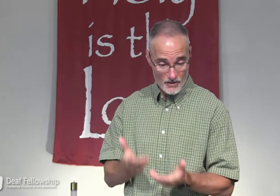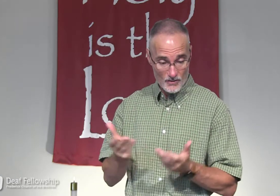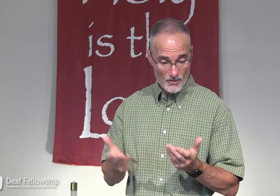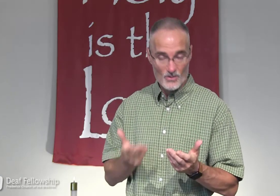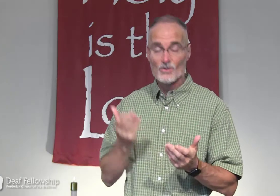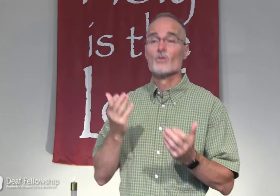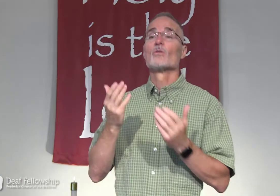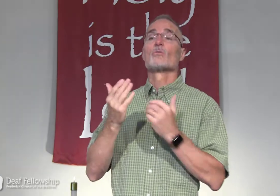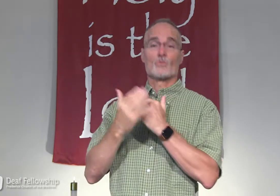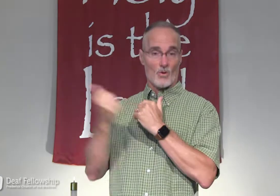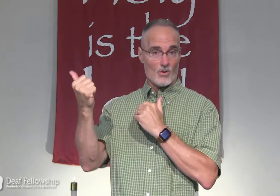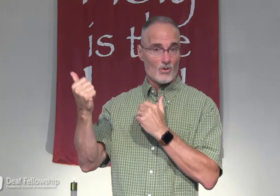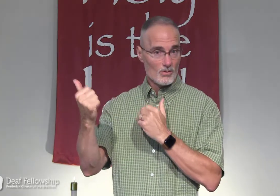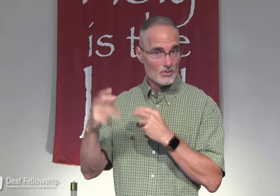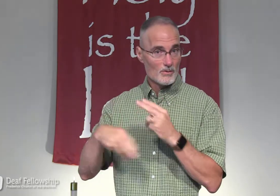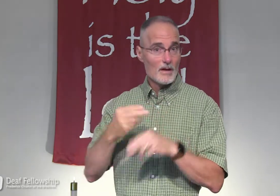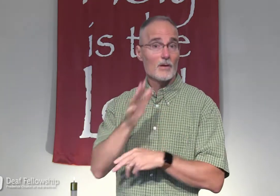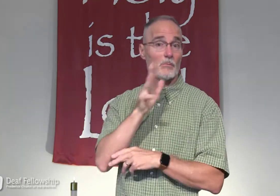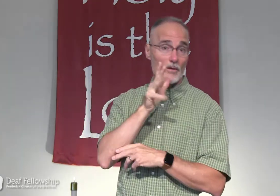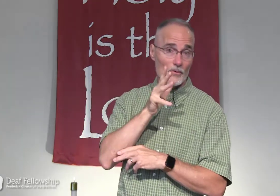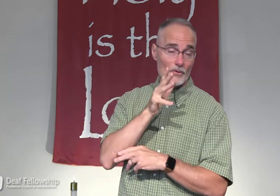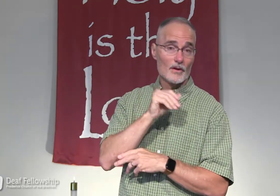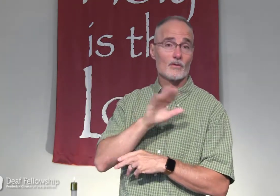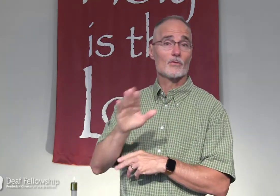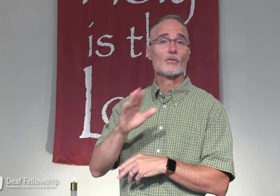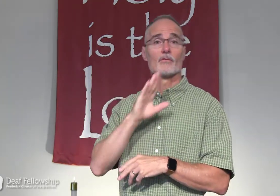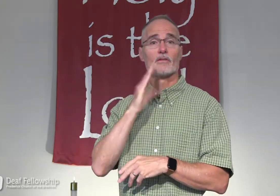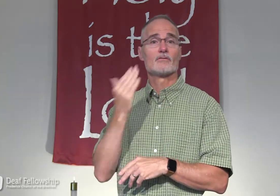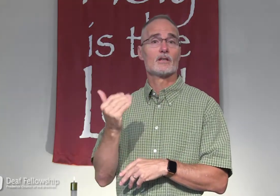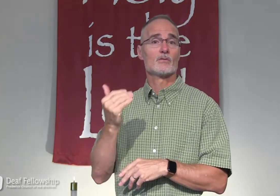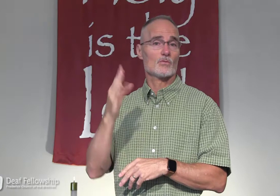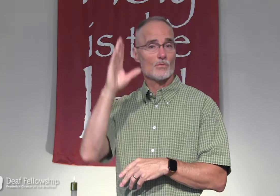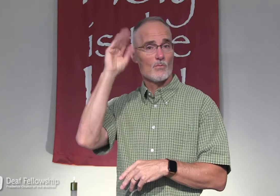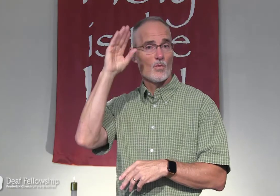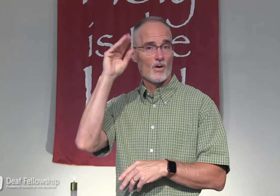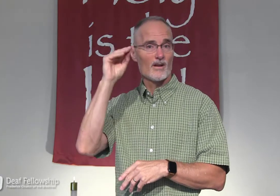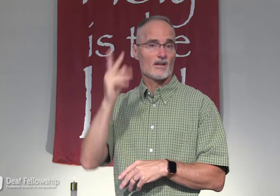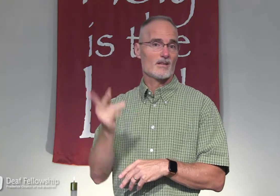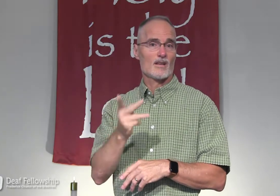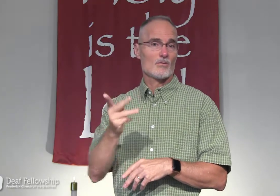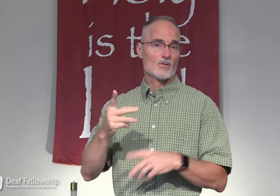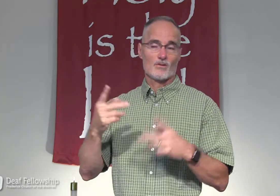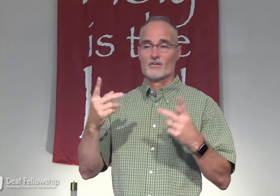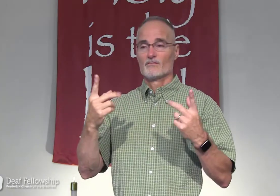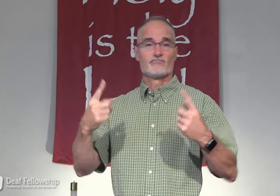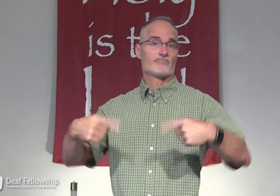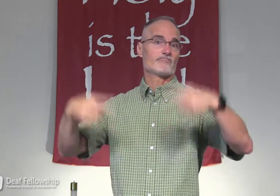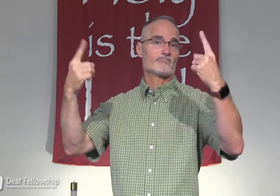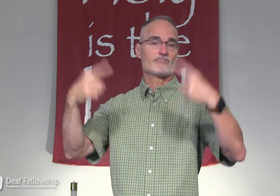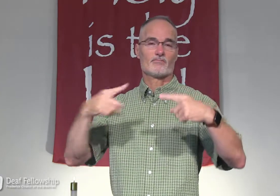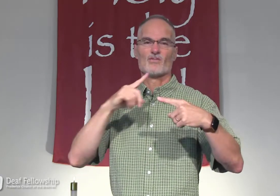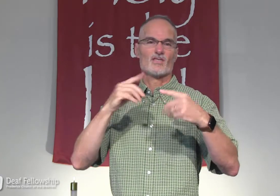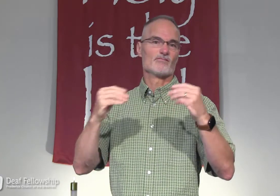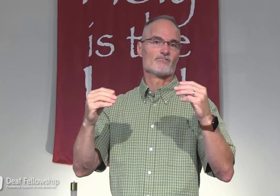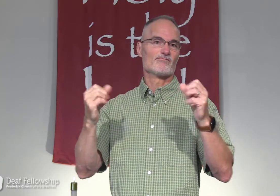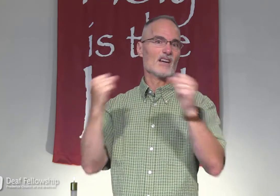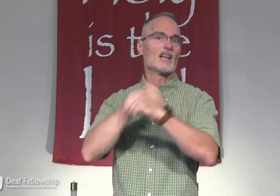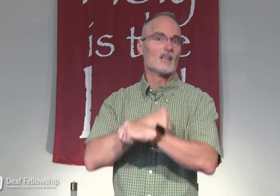That night I was working with the police department here. They had called me about a mother and her 15-year-old boy